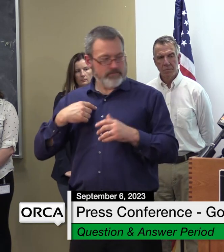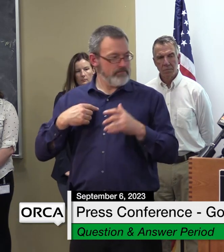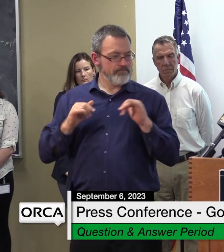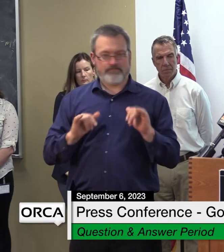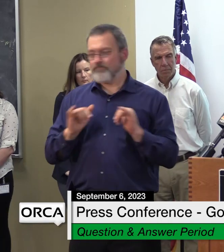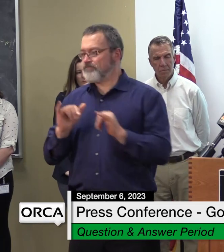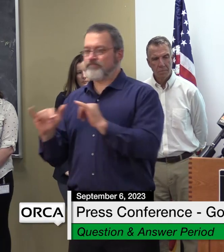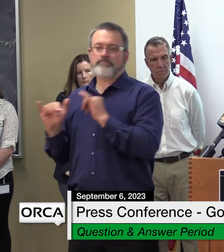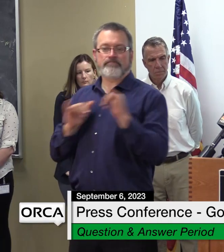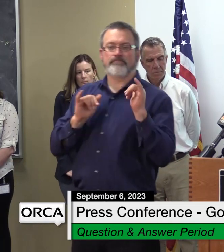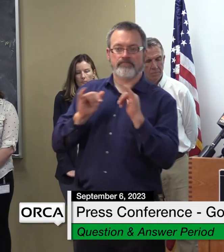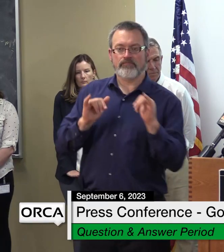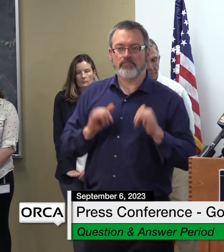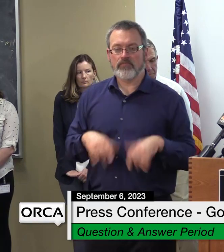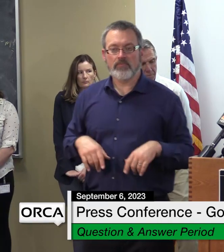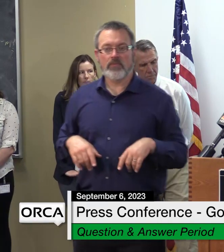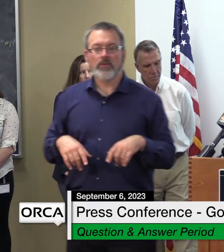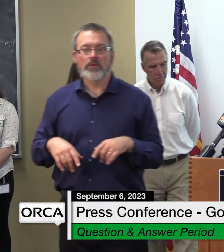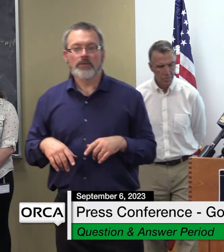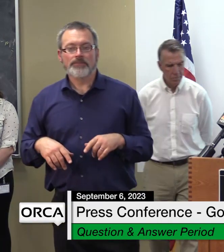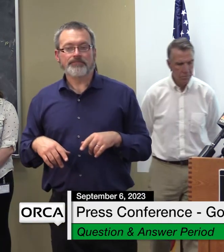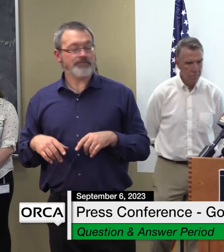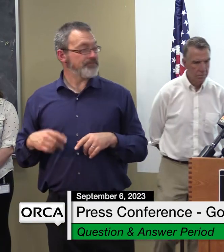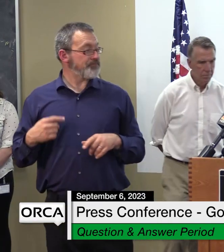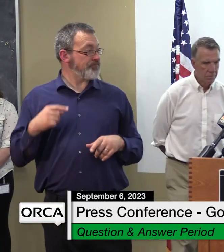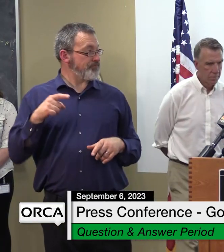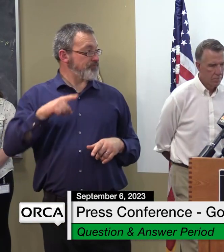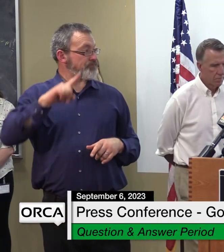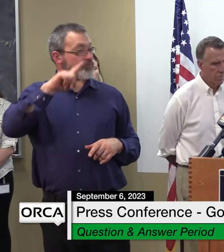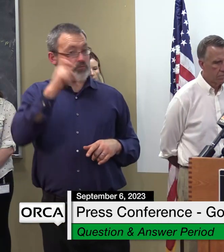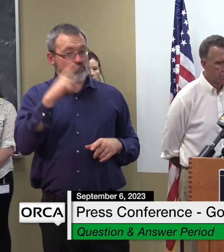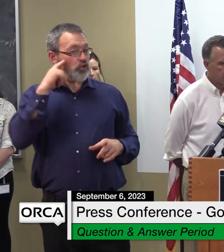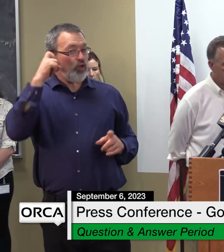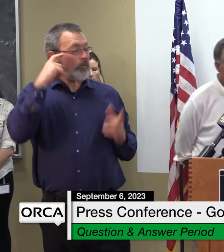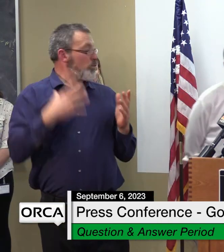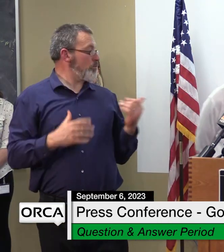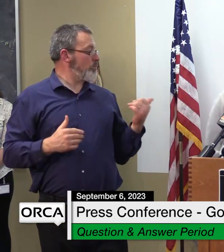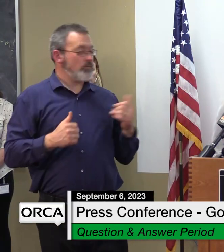Governor, what impact are you hearing about